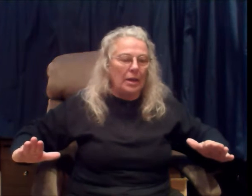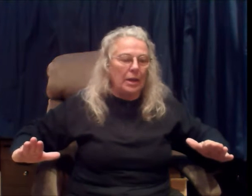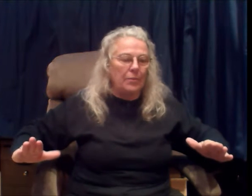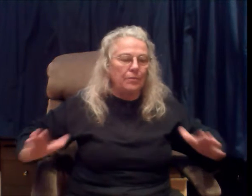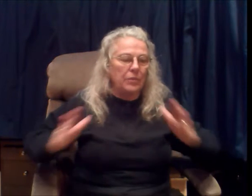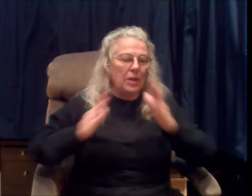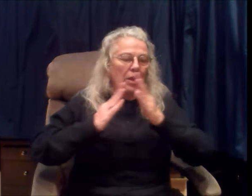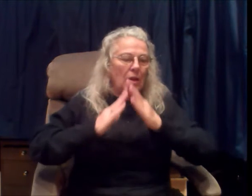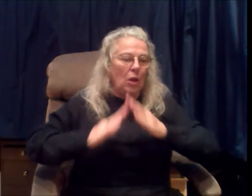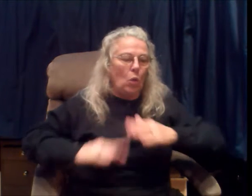quietly.